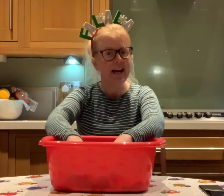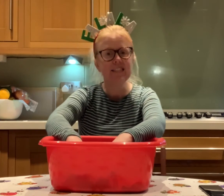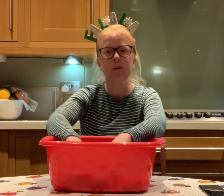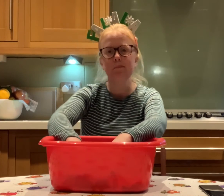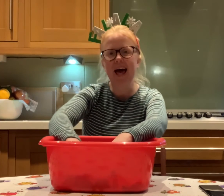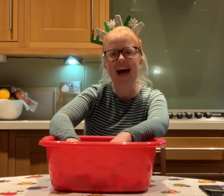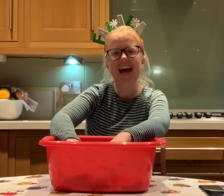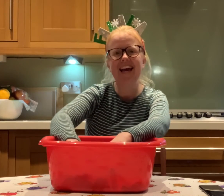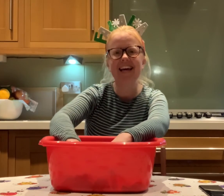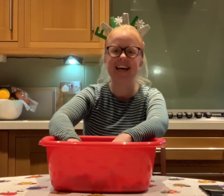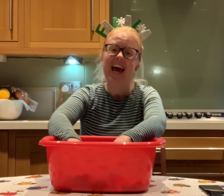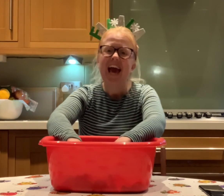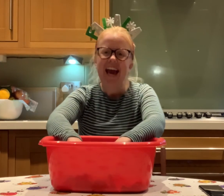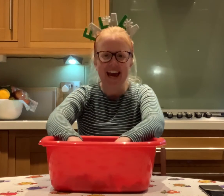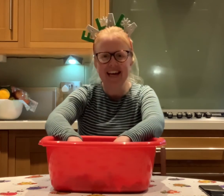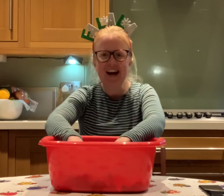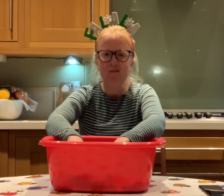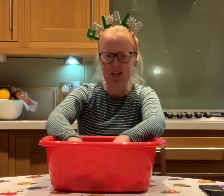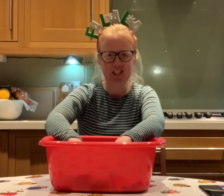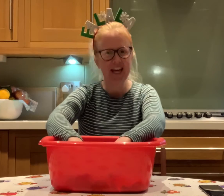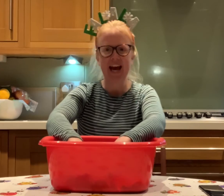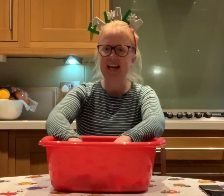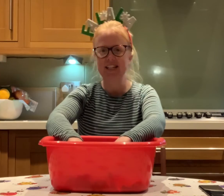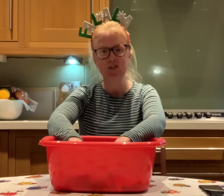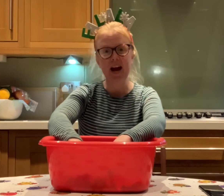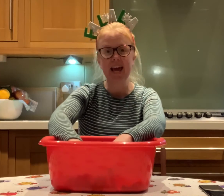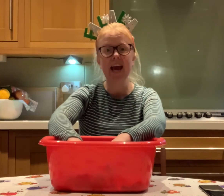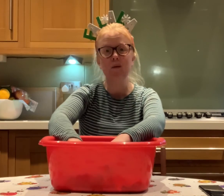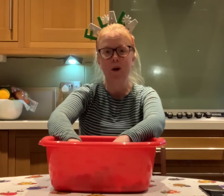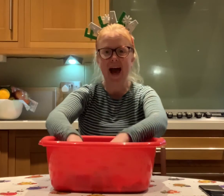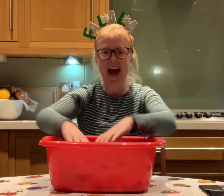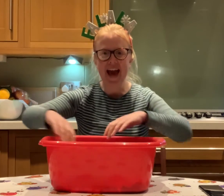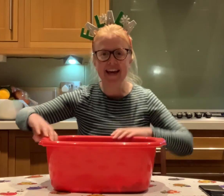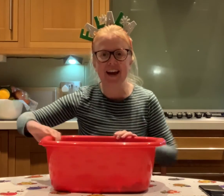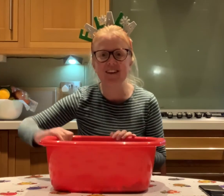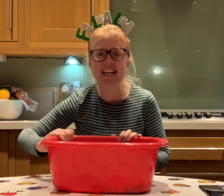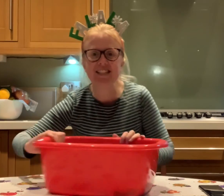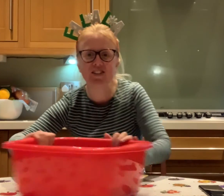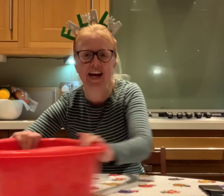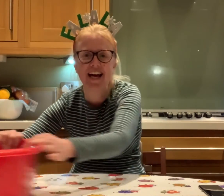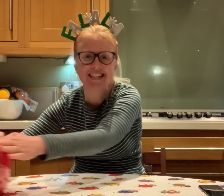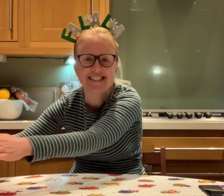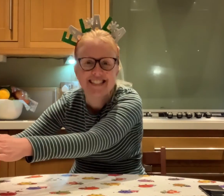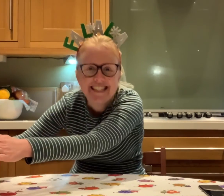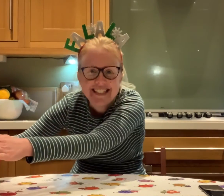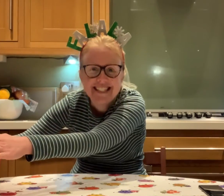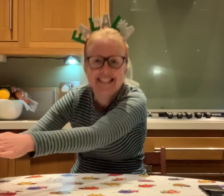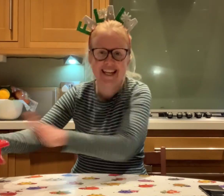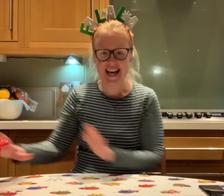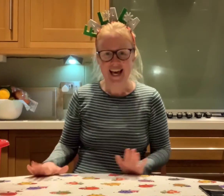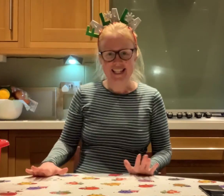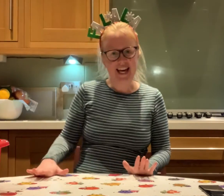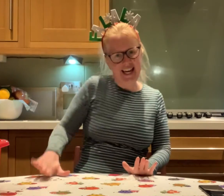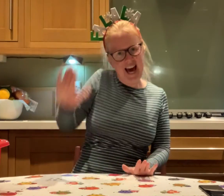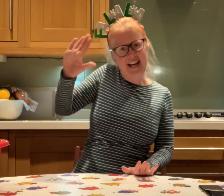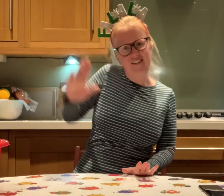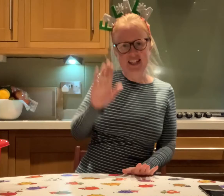we play in a washing and a drying way. Get ready, little cooks. You gotta wash it